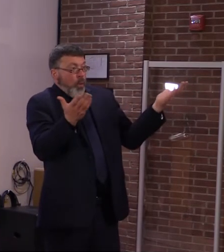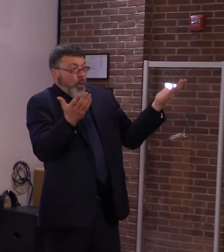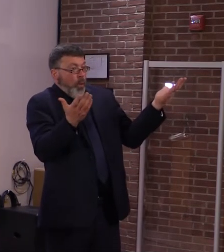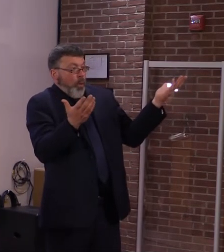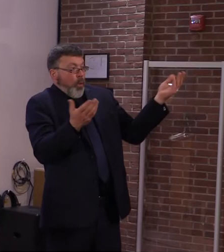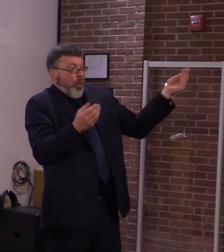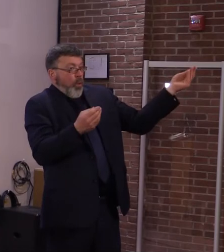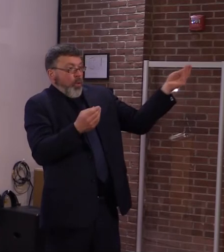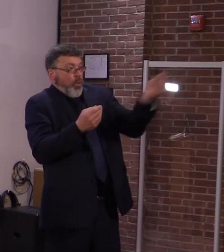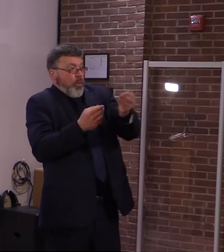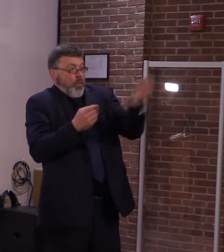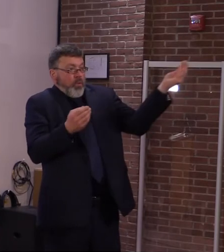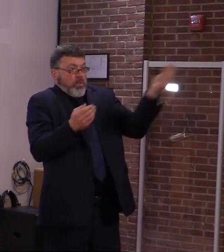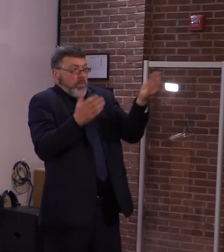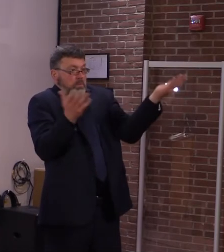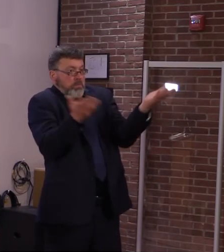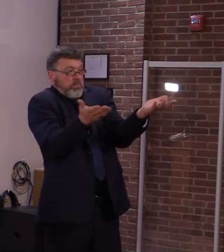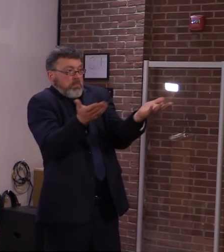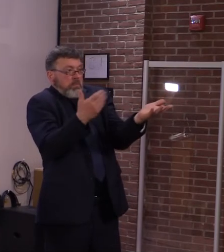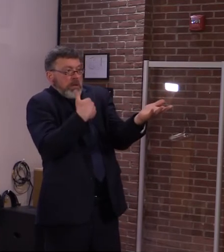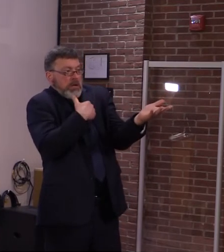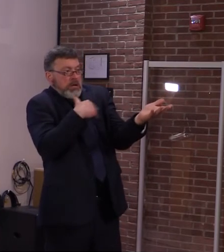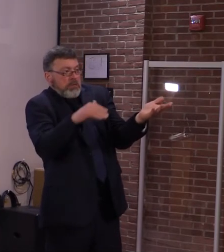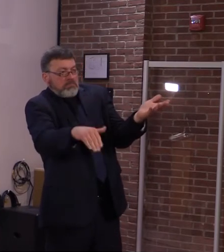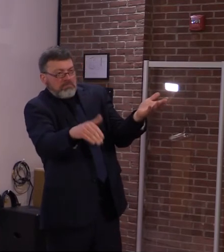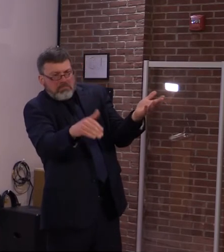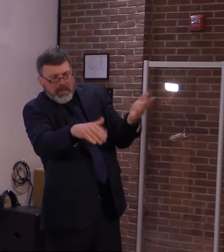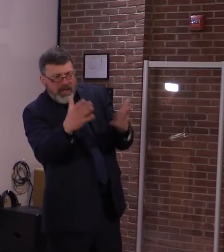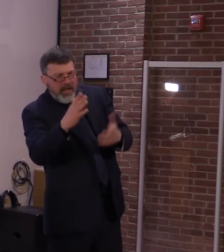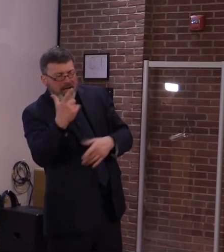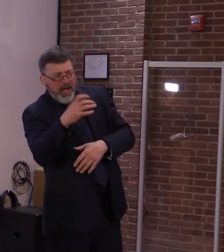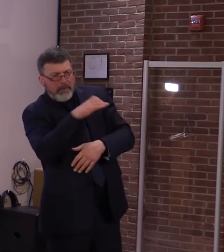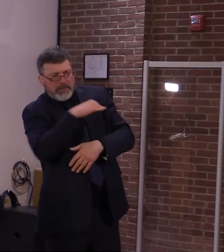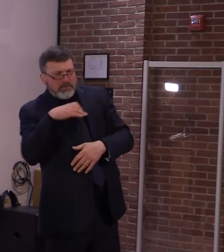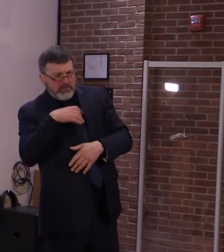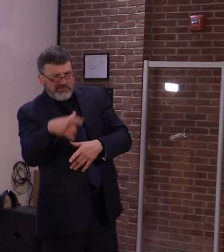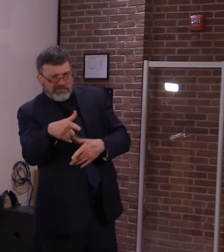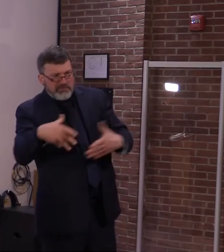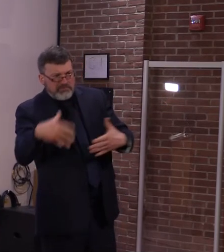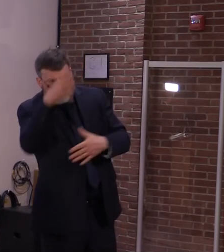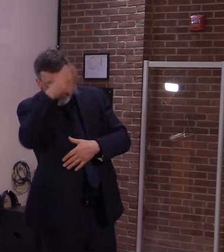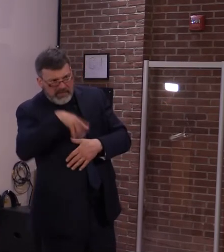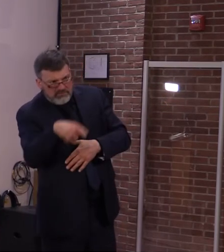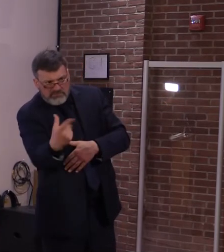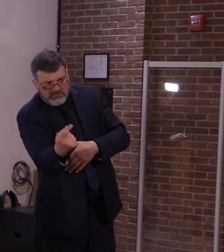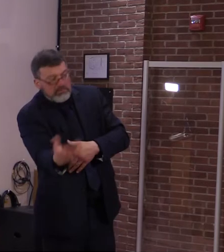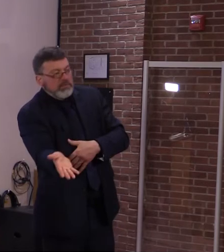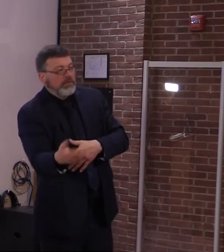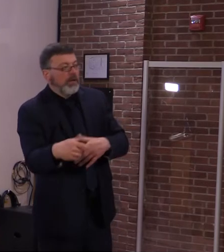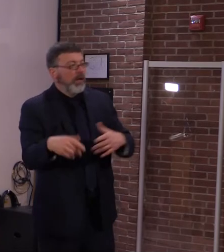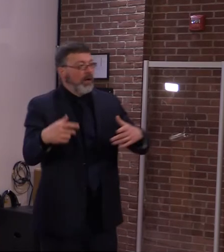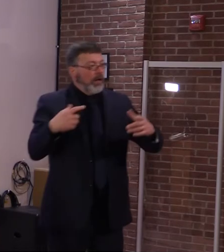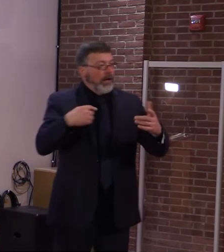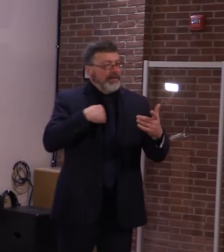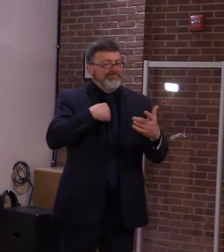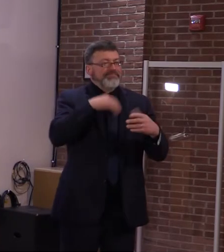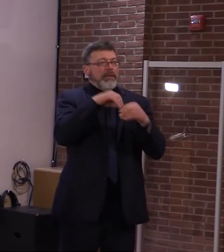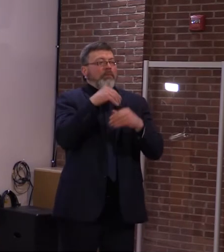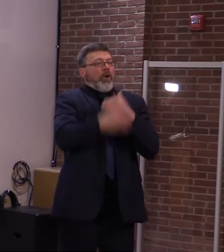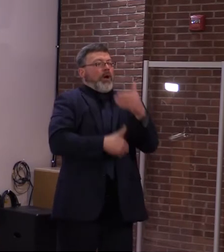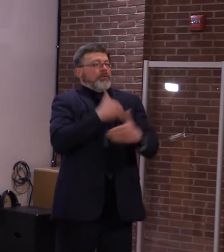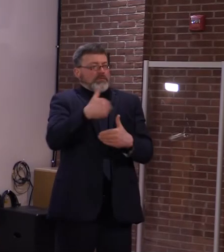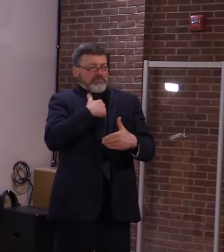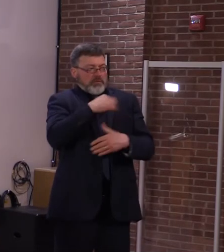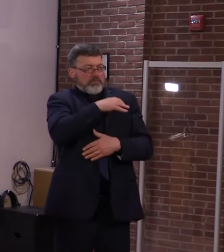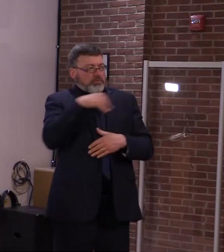Yeah, that's right, Governor. And, Tim, to your question, I mean, we're already in the process of unwinding it. If you think about what we're doing, we're not taking